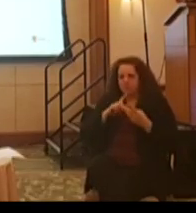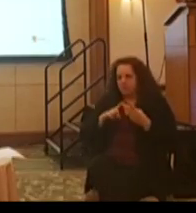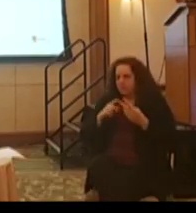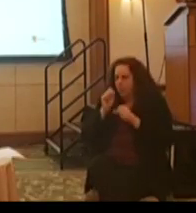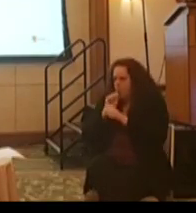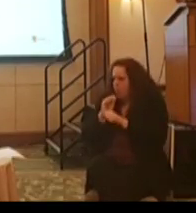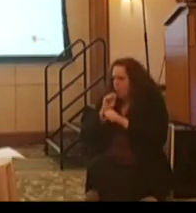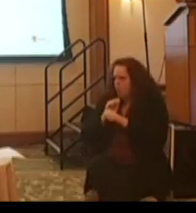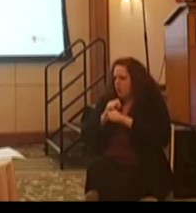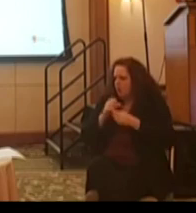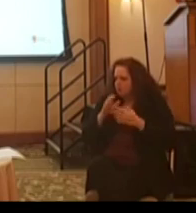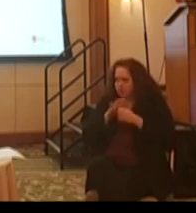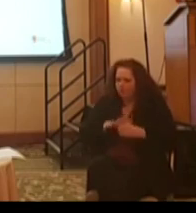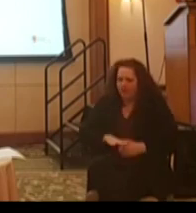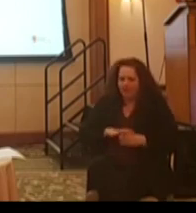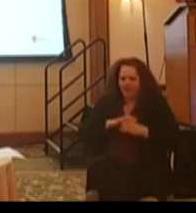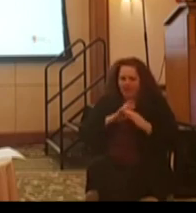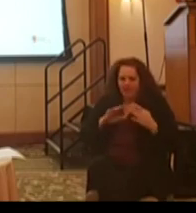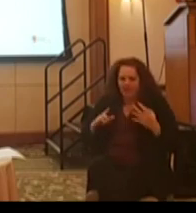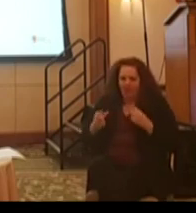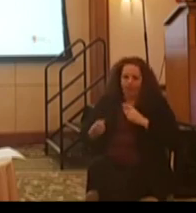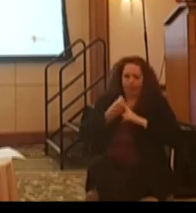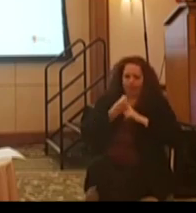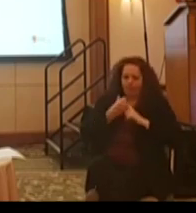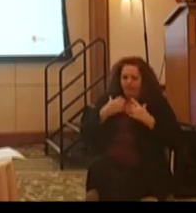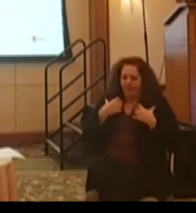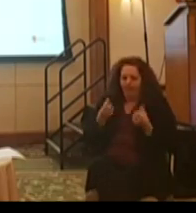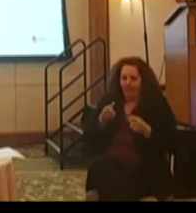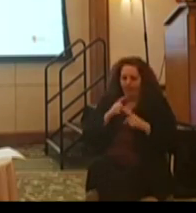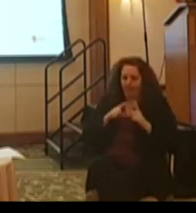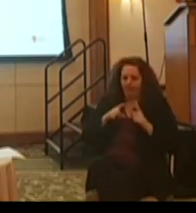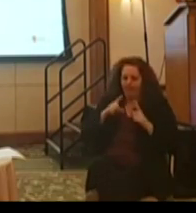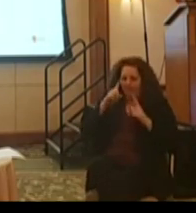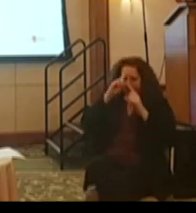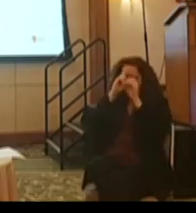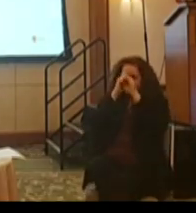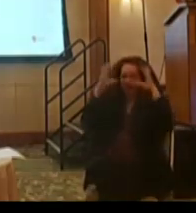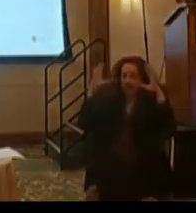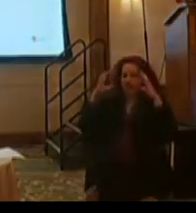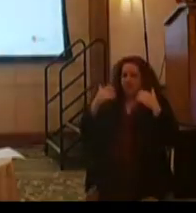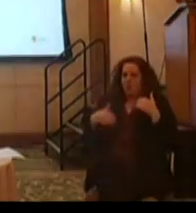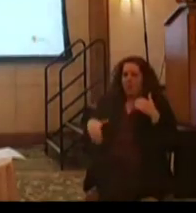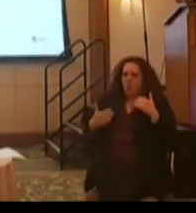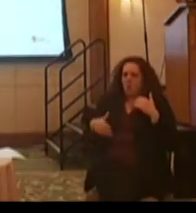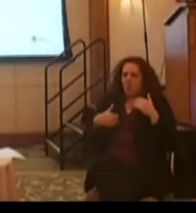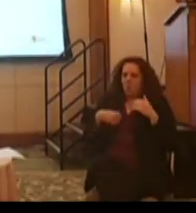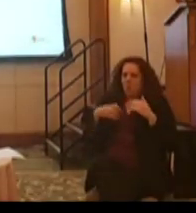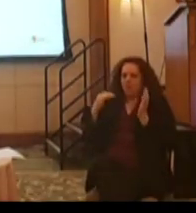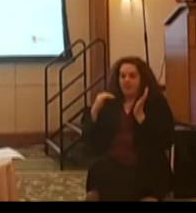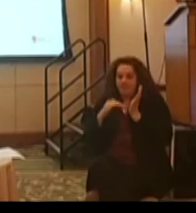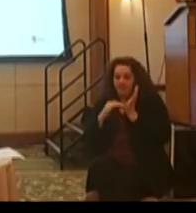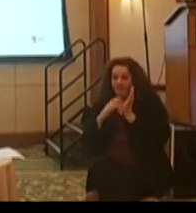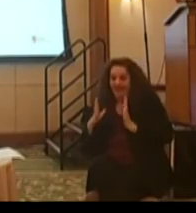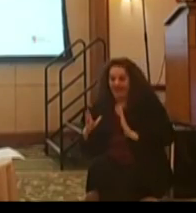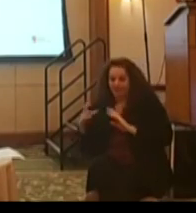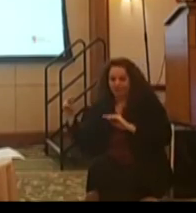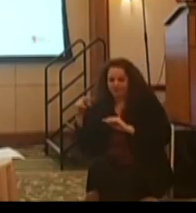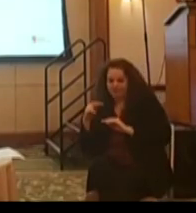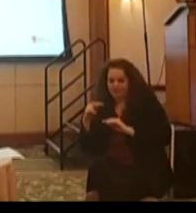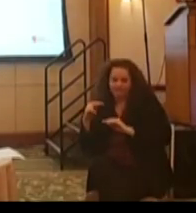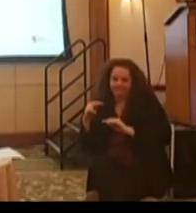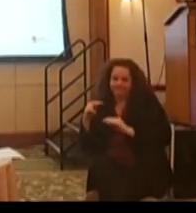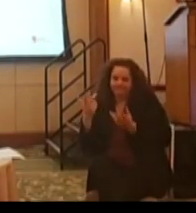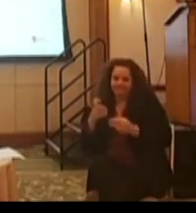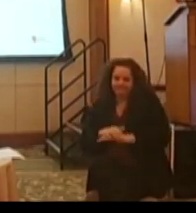that are absolutely impacting their health, but in their mind, they don't fall under the umbrella of something a clinician can do